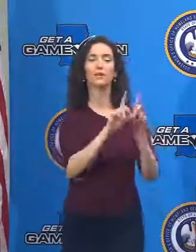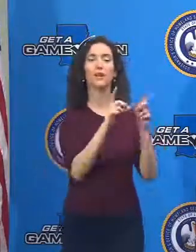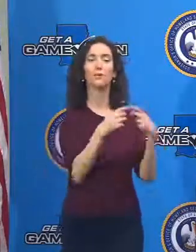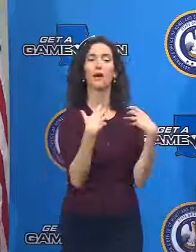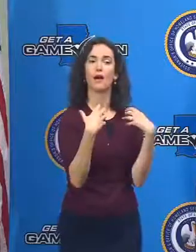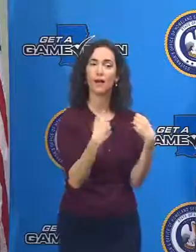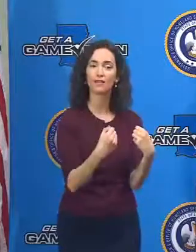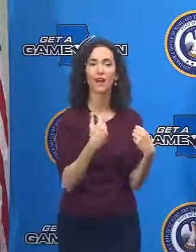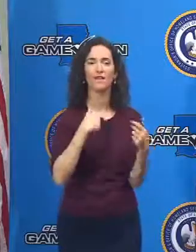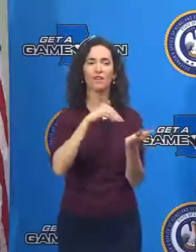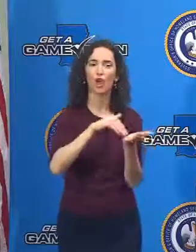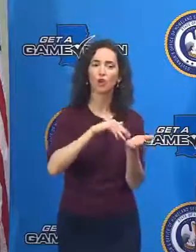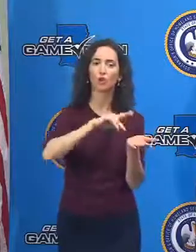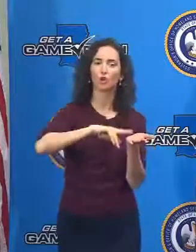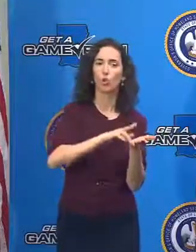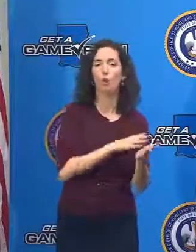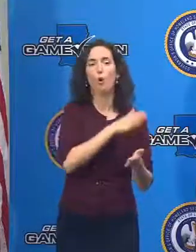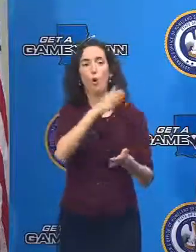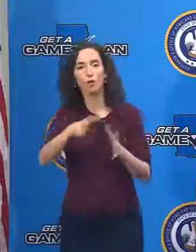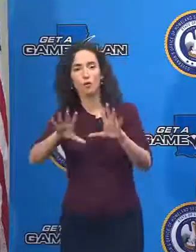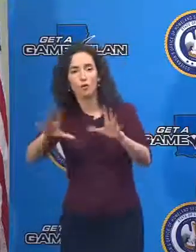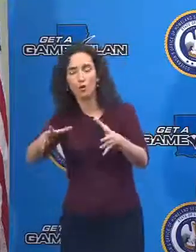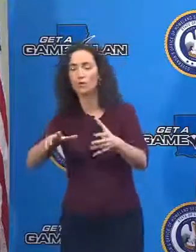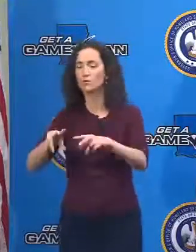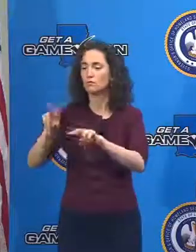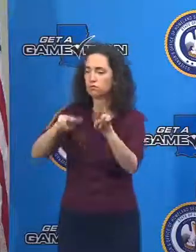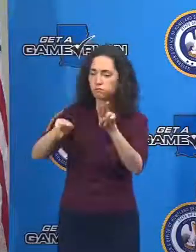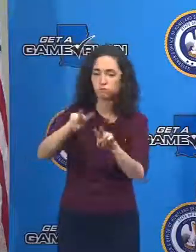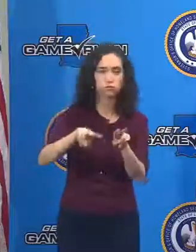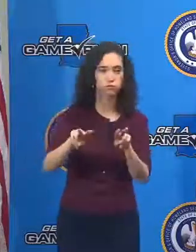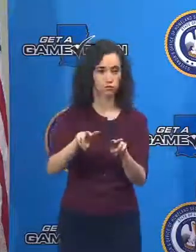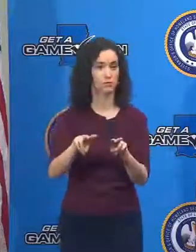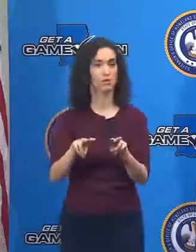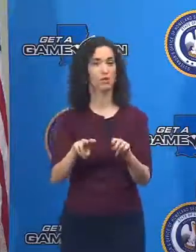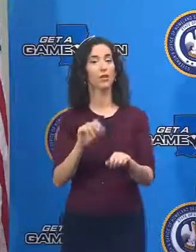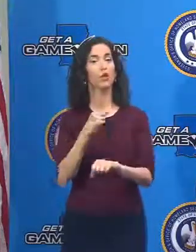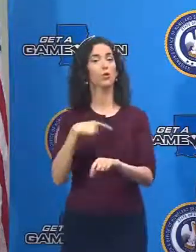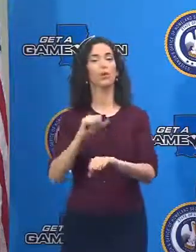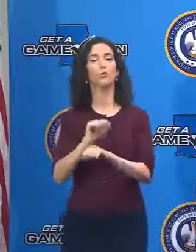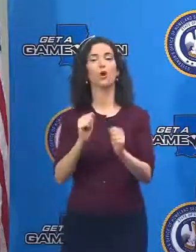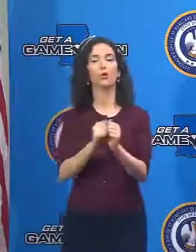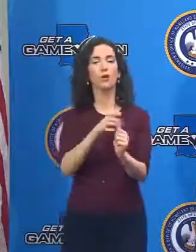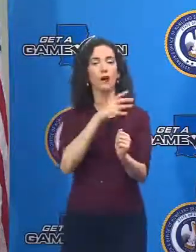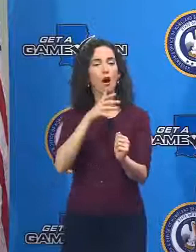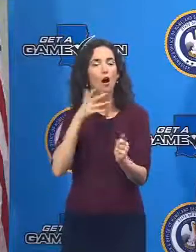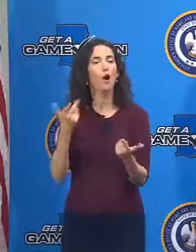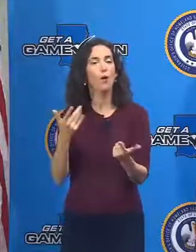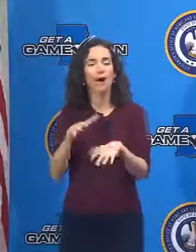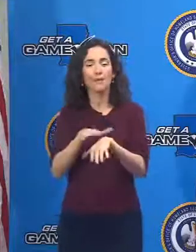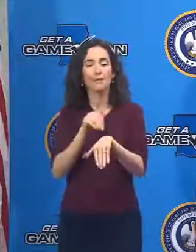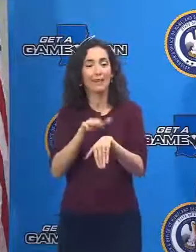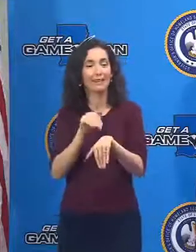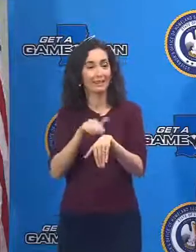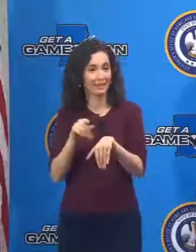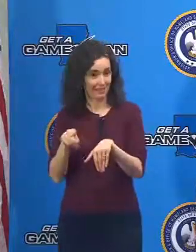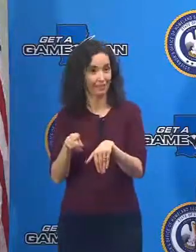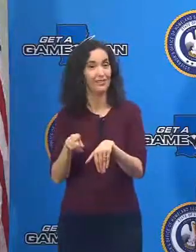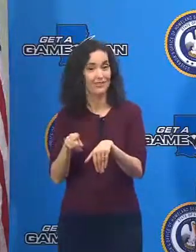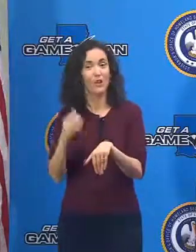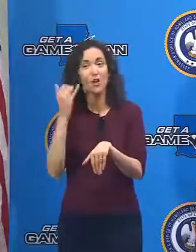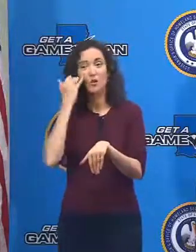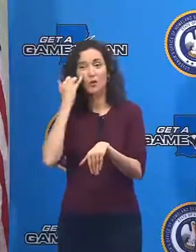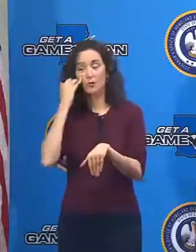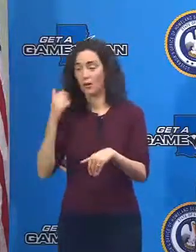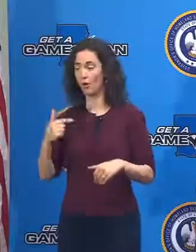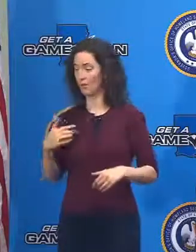and their nurses there to do the medical care. We work with agriculture on the pets because, you know, if you don't leave with